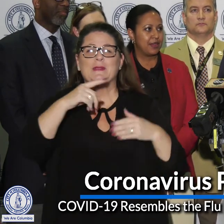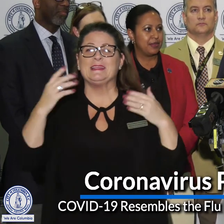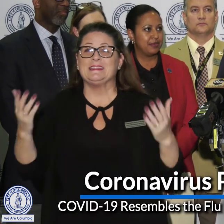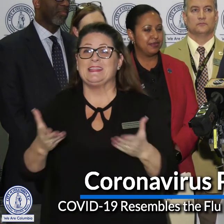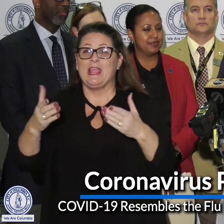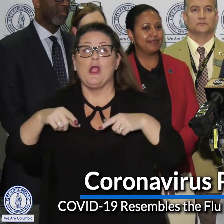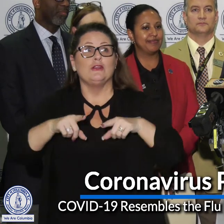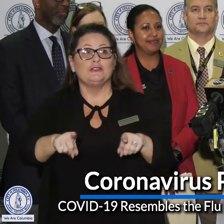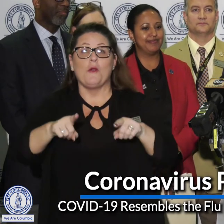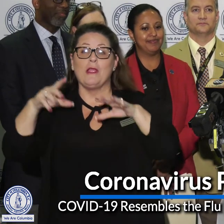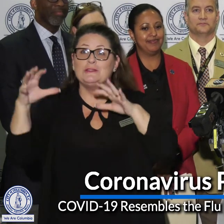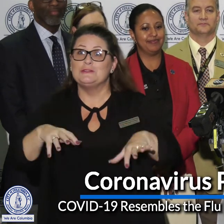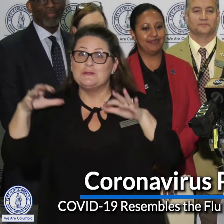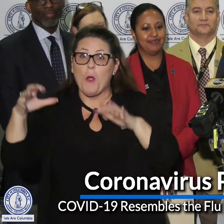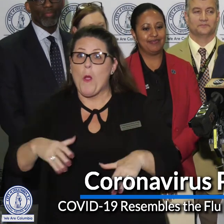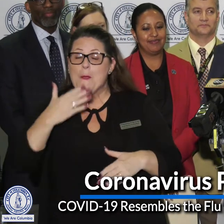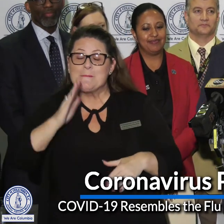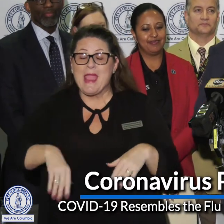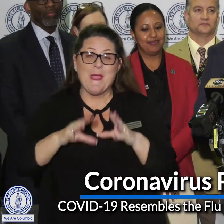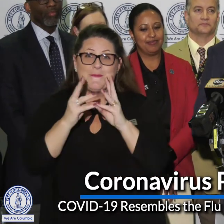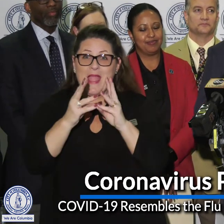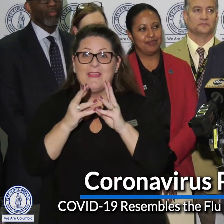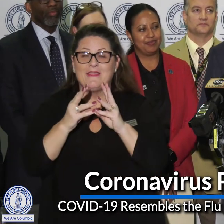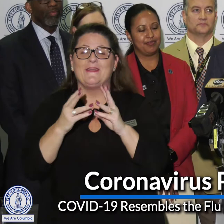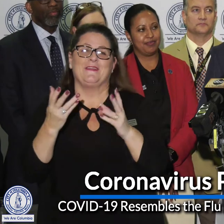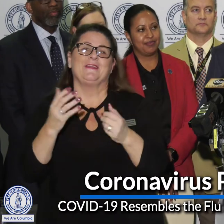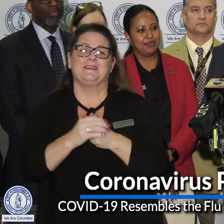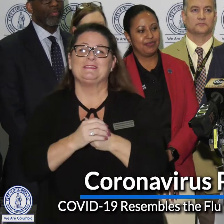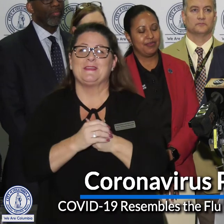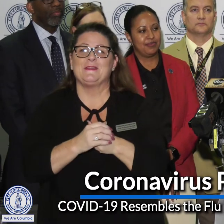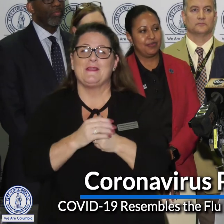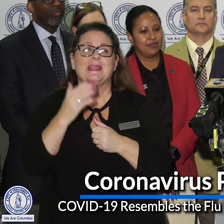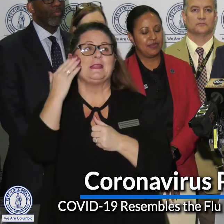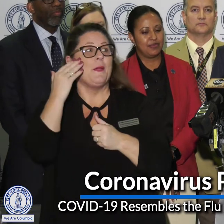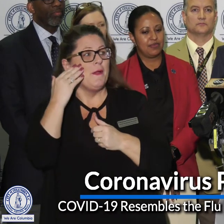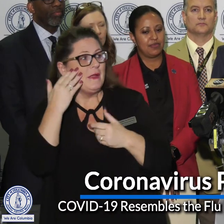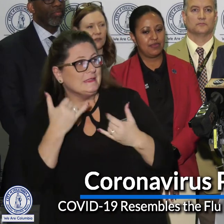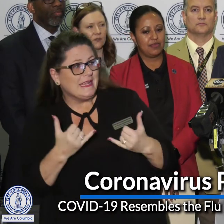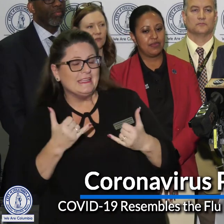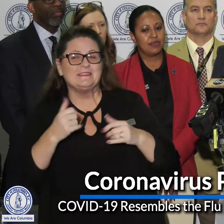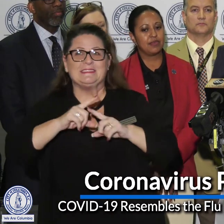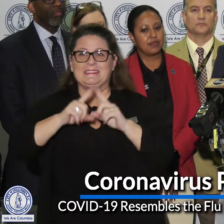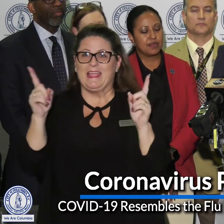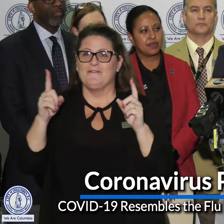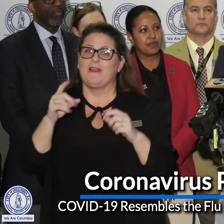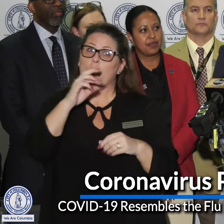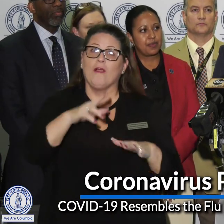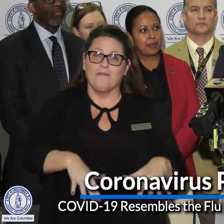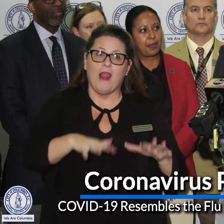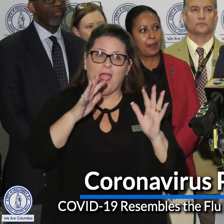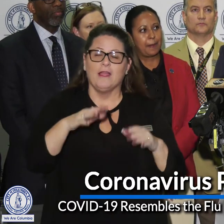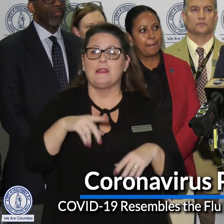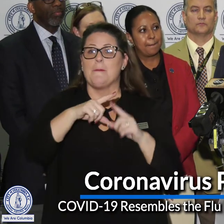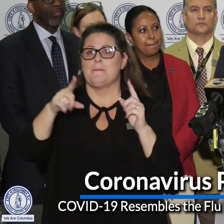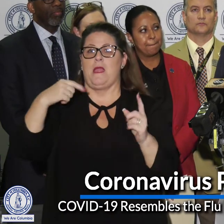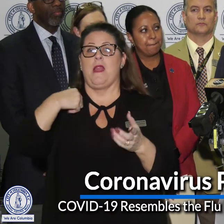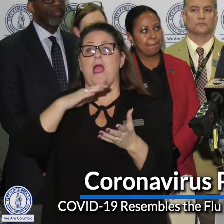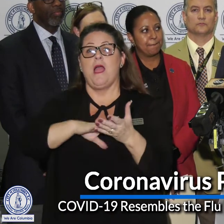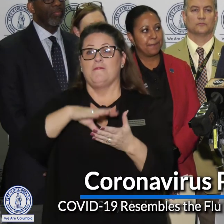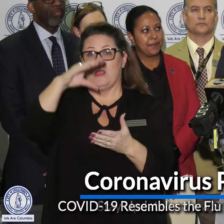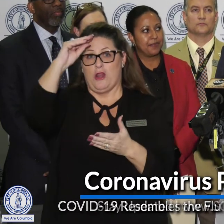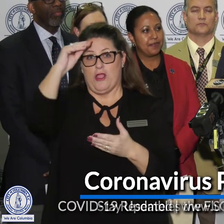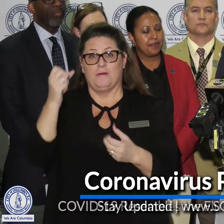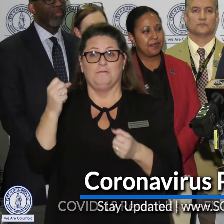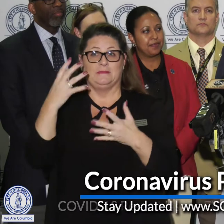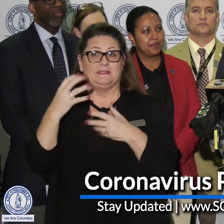we're having a storm of some sort of some type of inclement weather event or a flood. And I have learned over the years, as